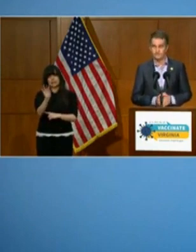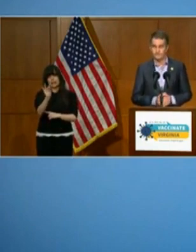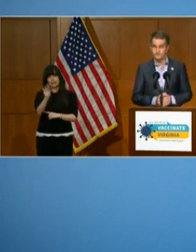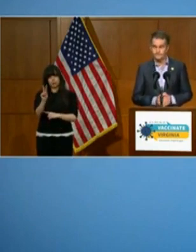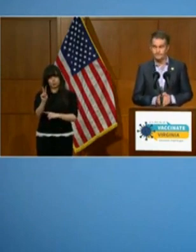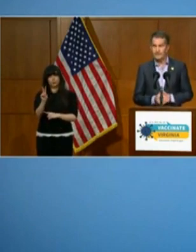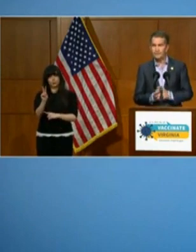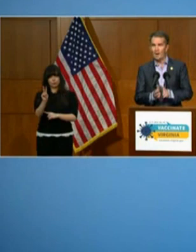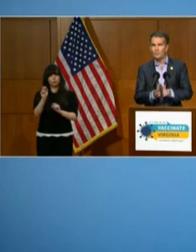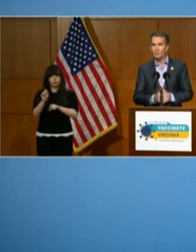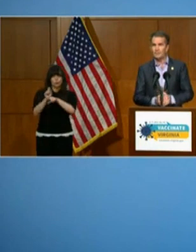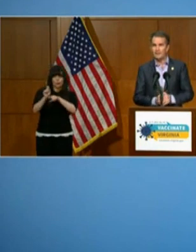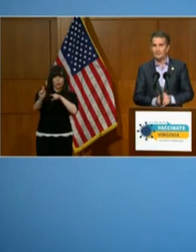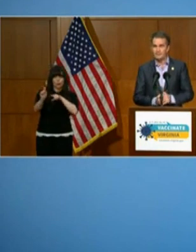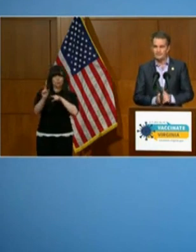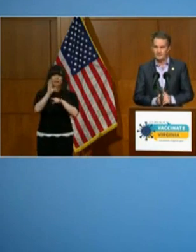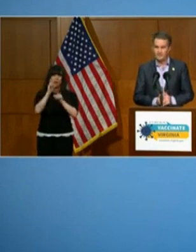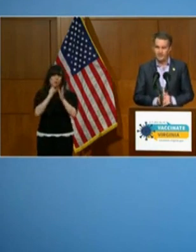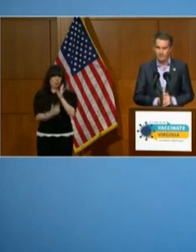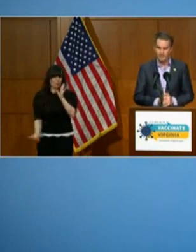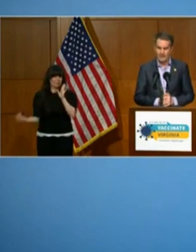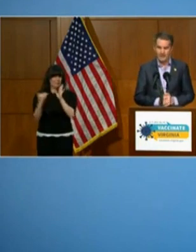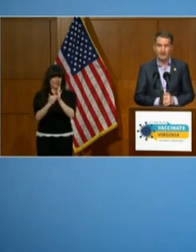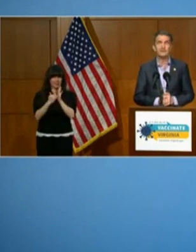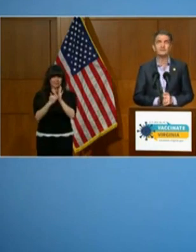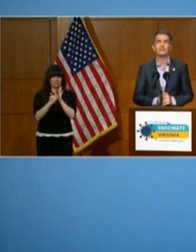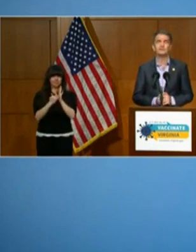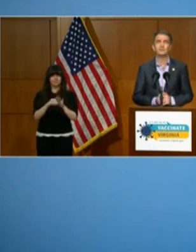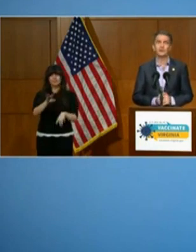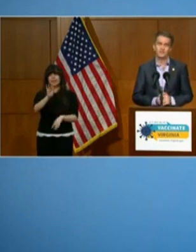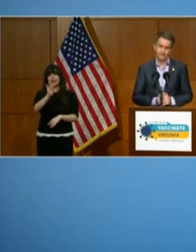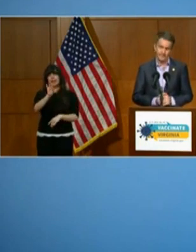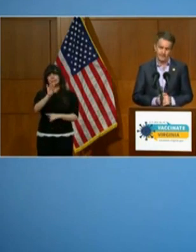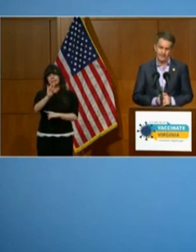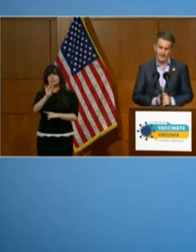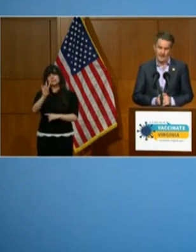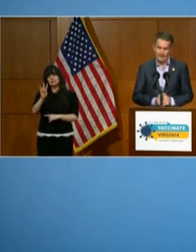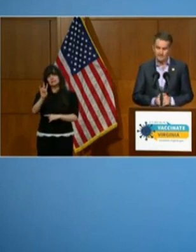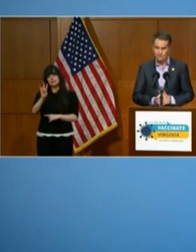877-829-4682. So I'll repeat that because that's not written down.